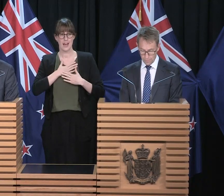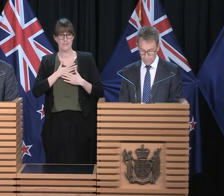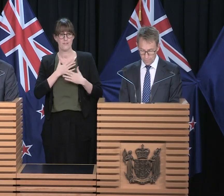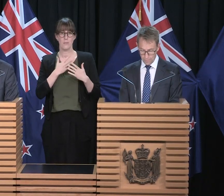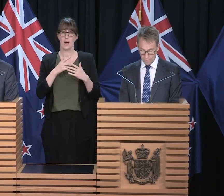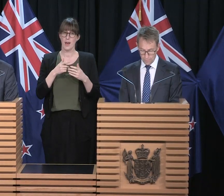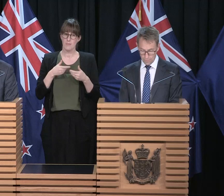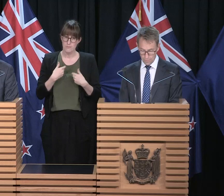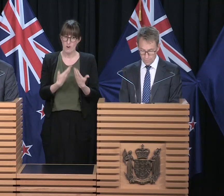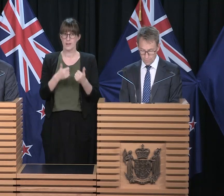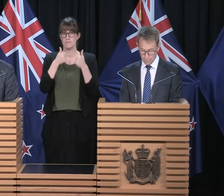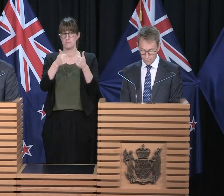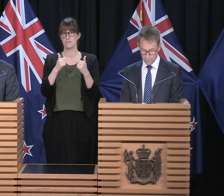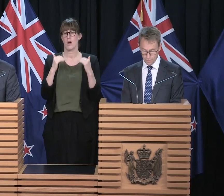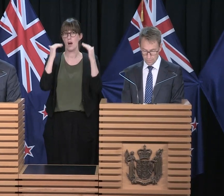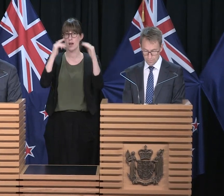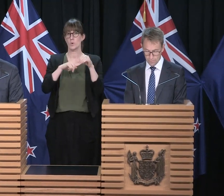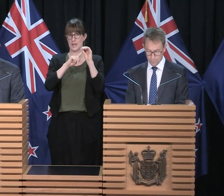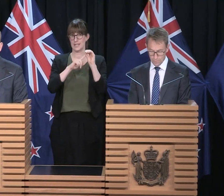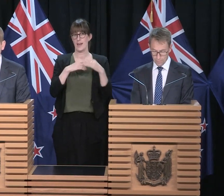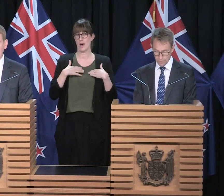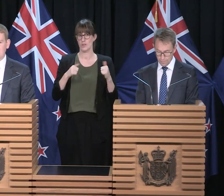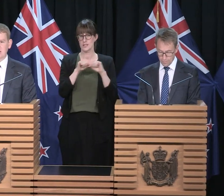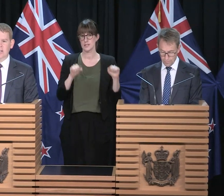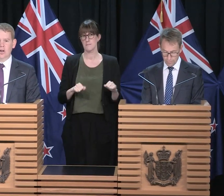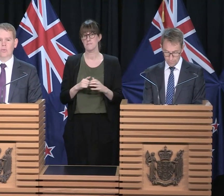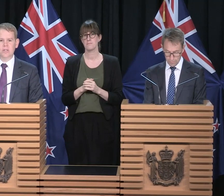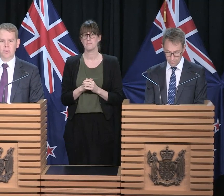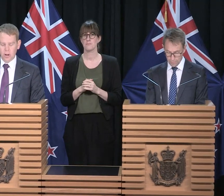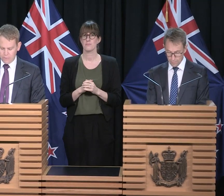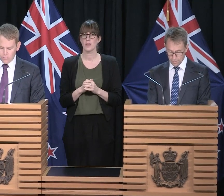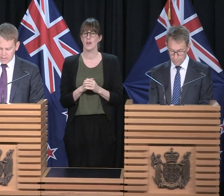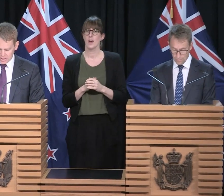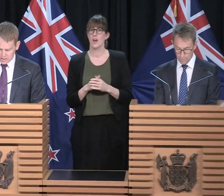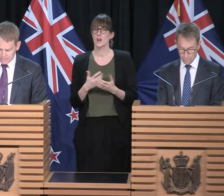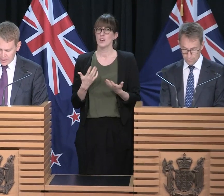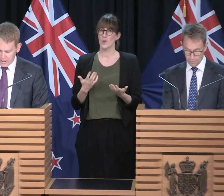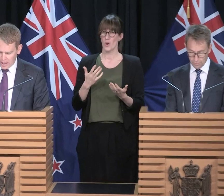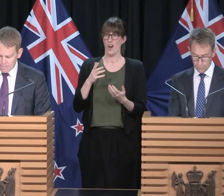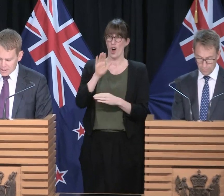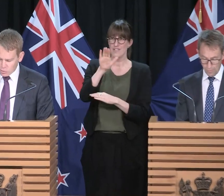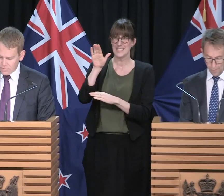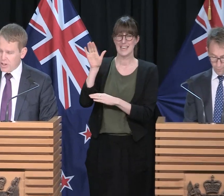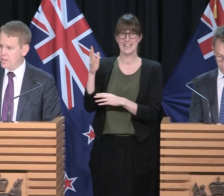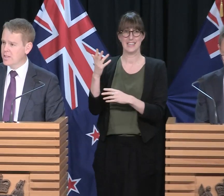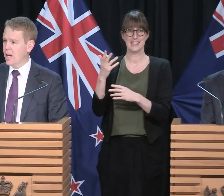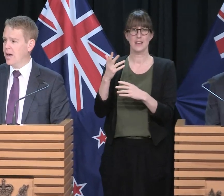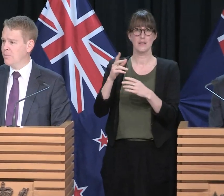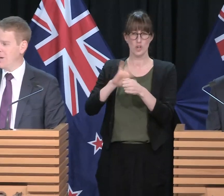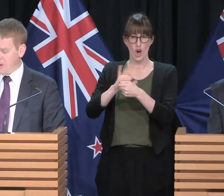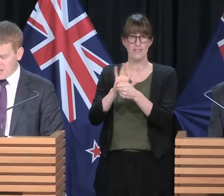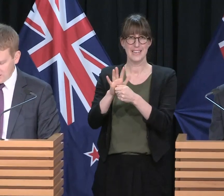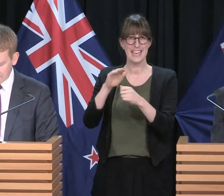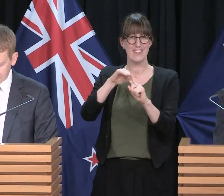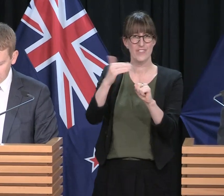system. One area where the pandemic has had an immediate impact is the global supply for medicines, medical devices